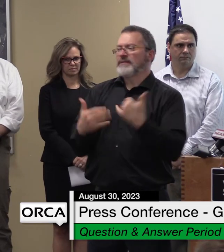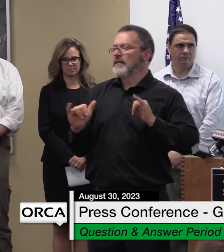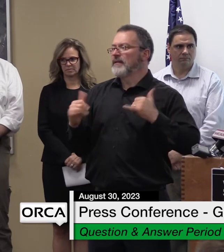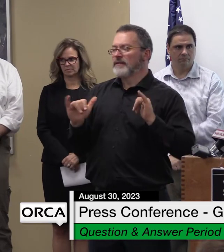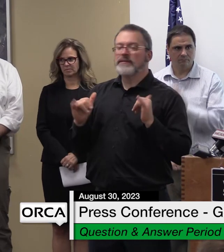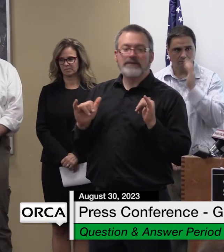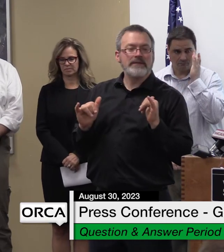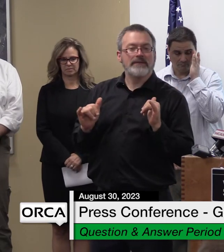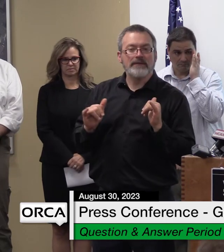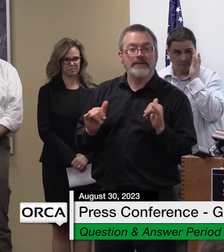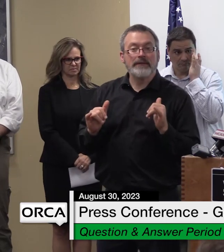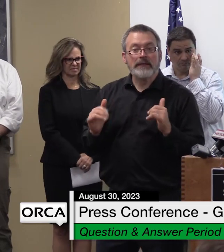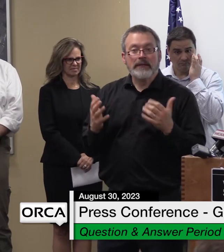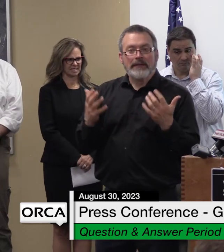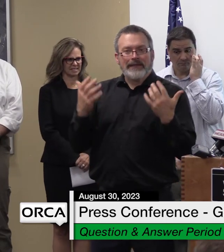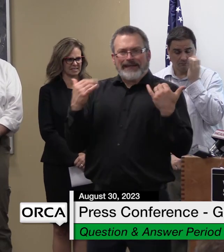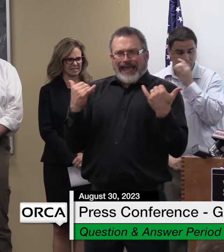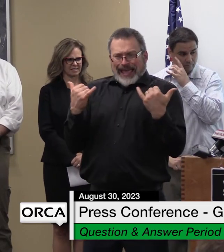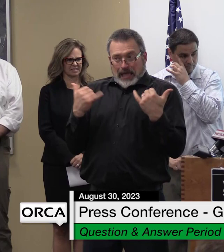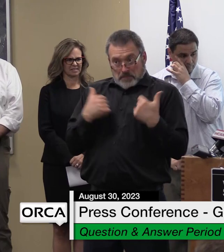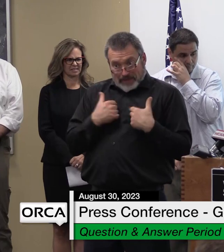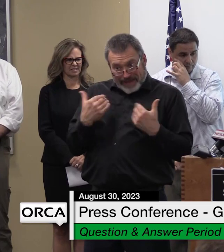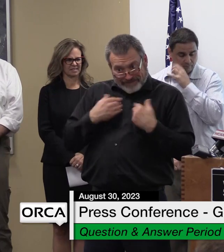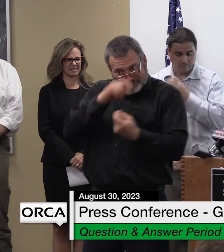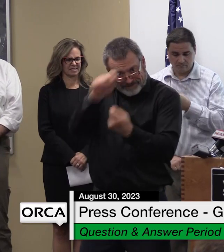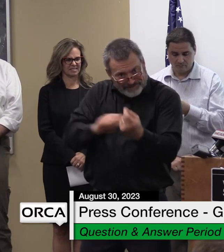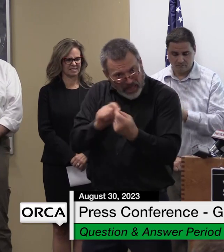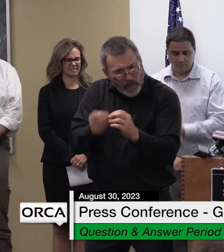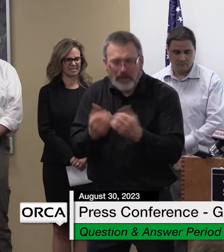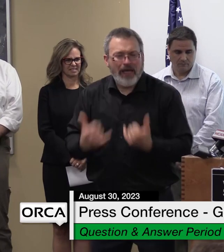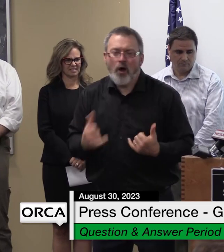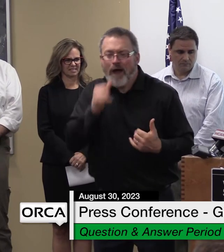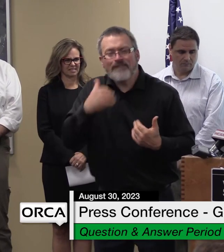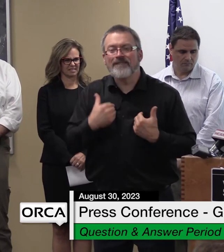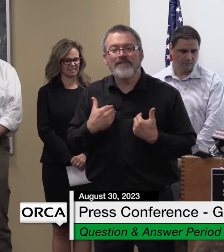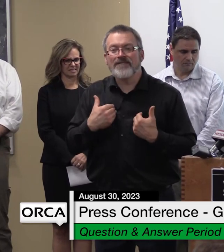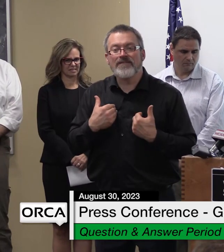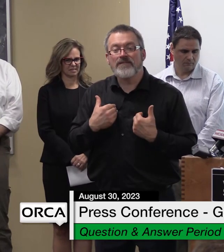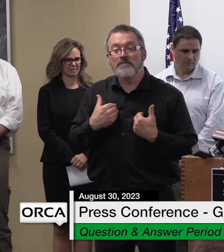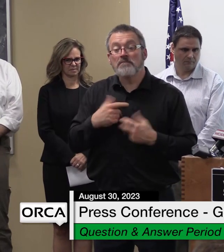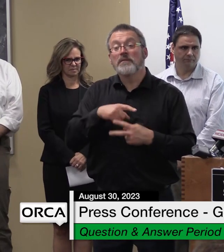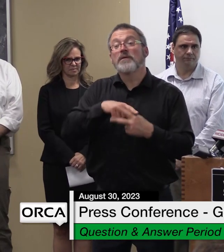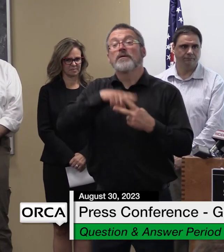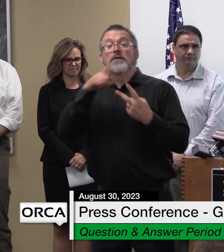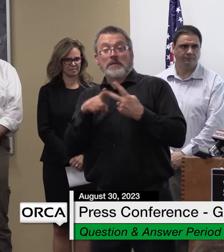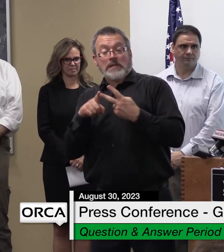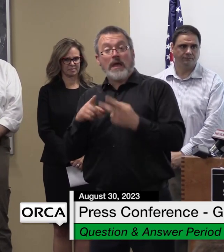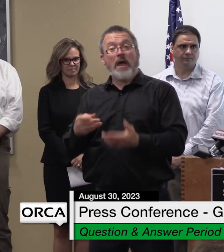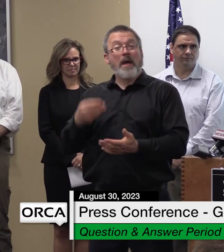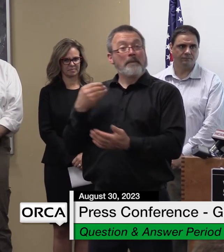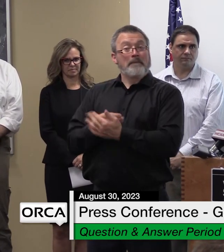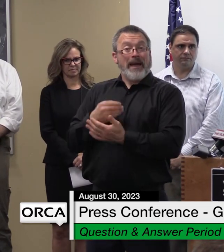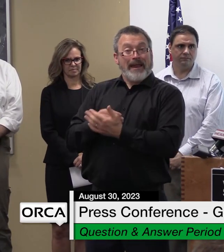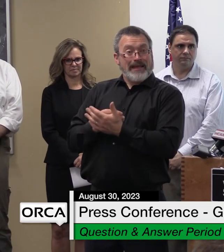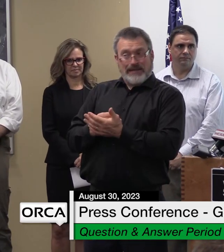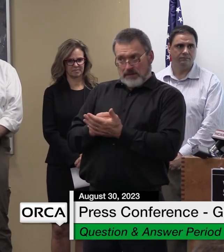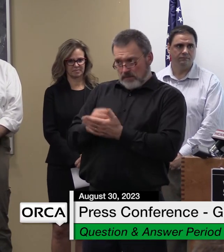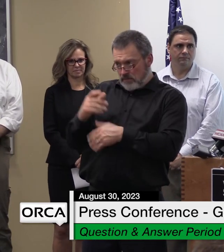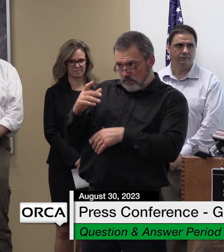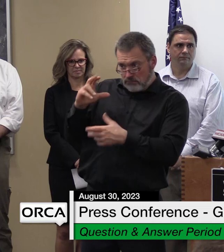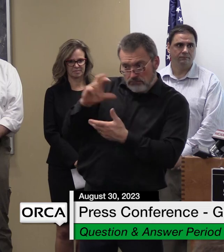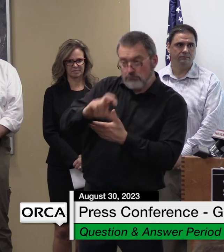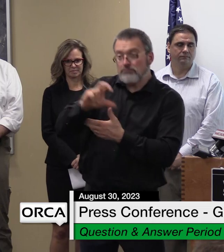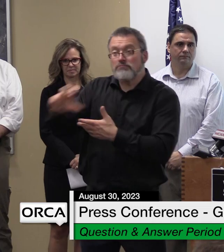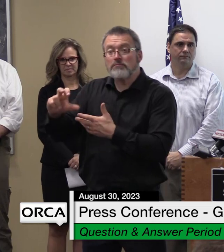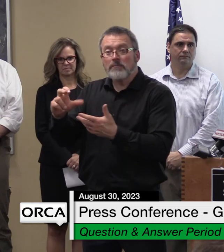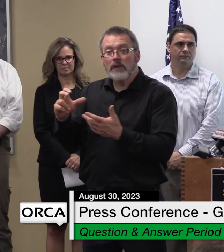I don't have that number right at the top of my head. The second question was the funding available. The funding, you